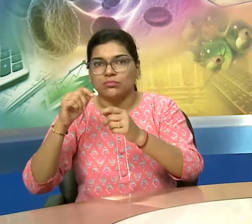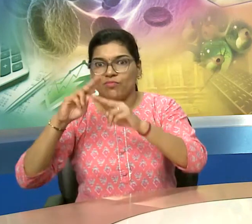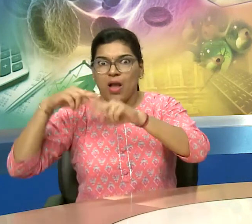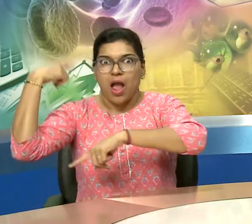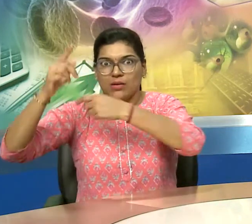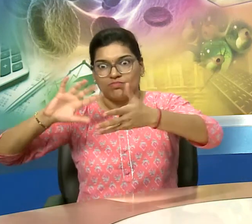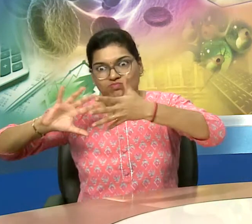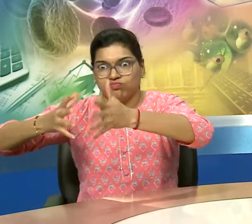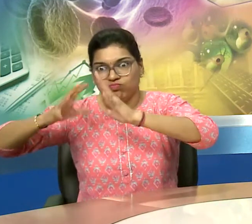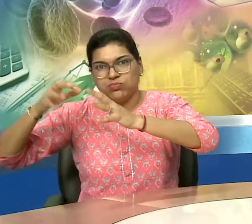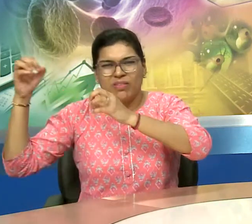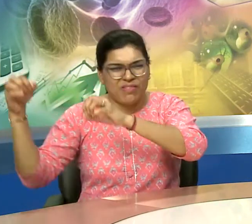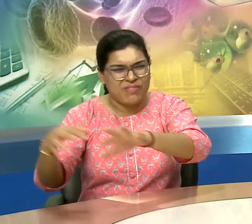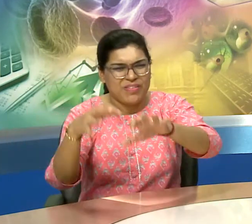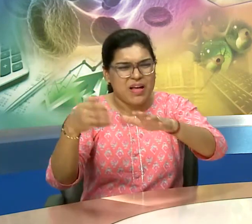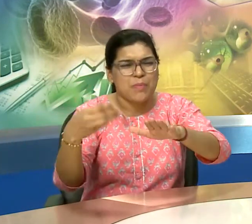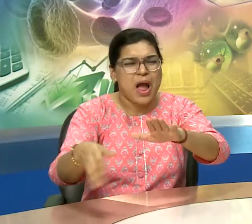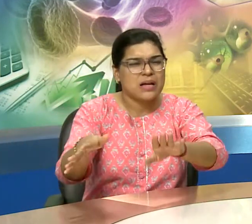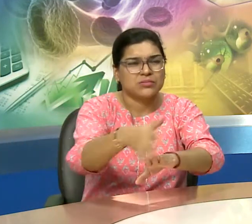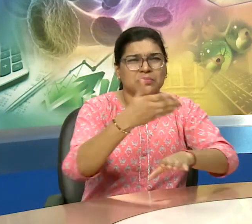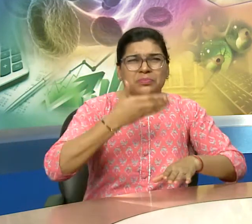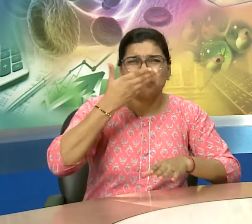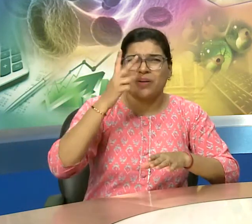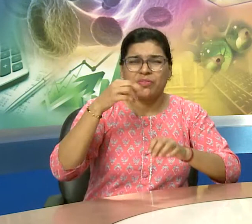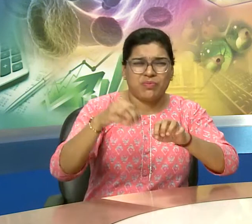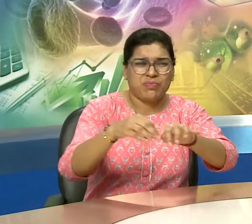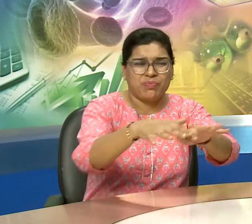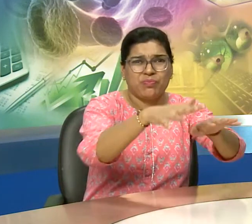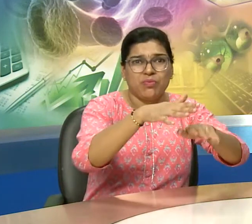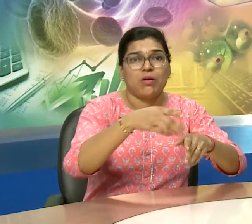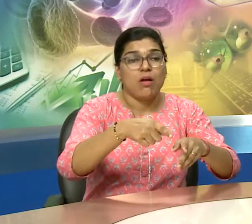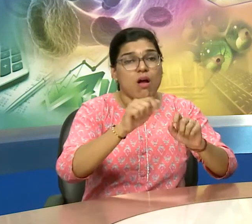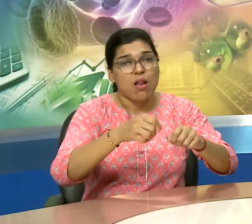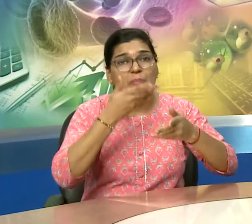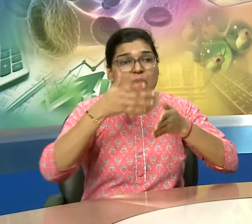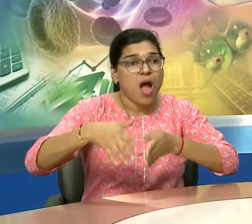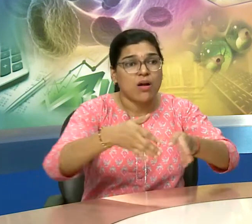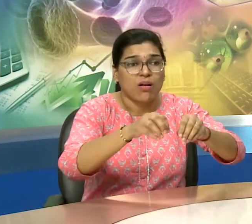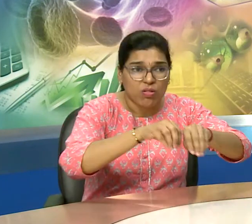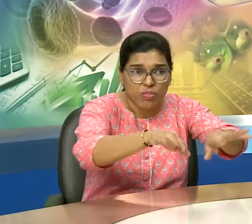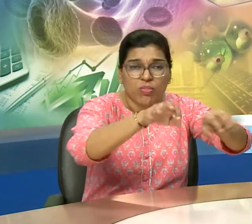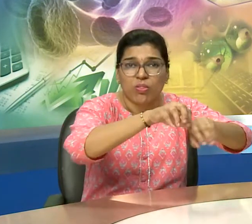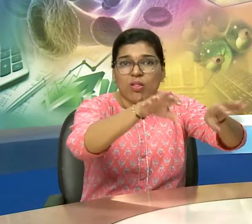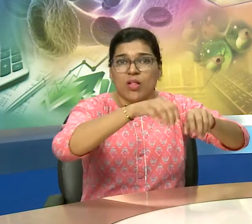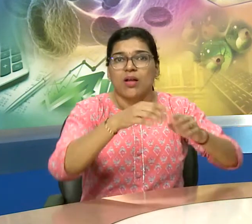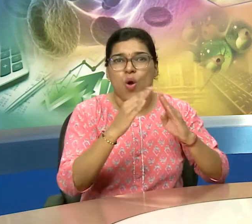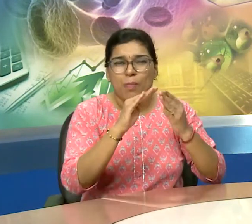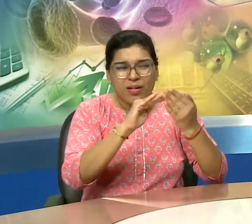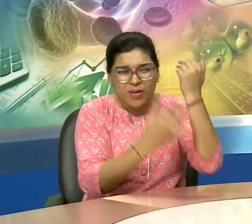untreated effluents, the liquid mist materials, and throwing of wastes into water